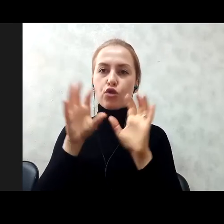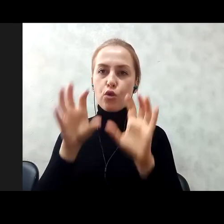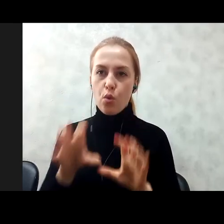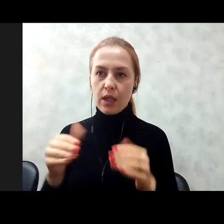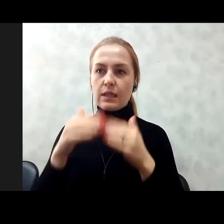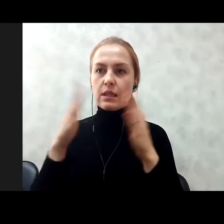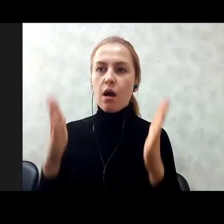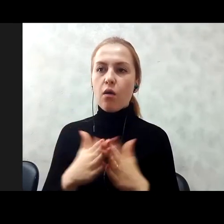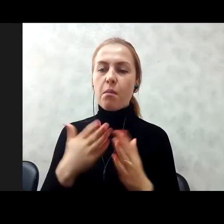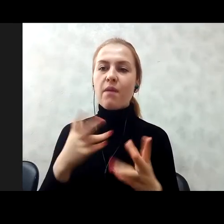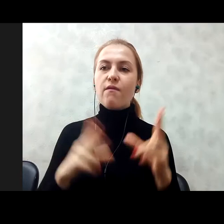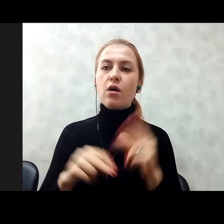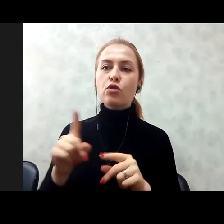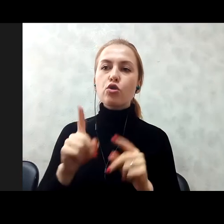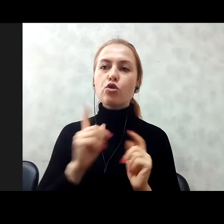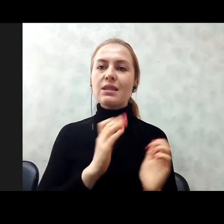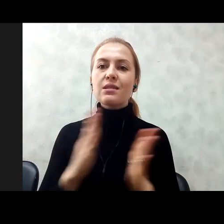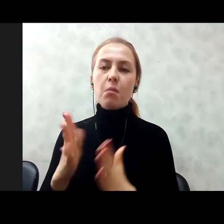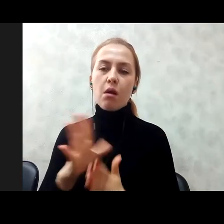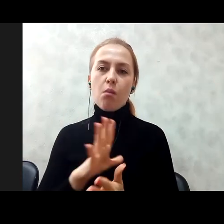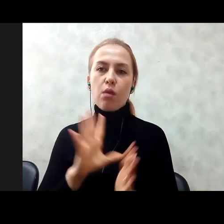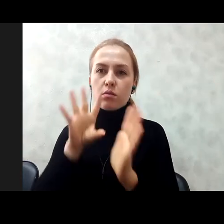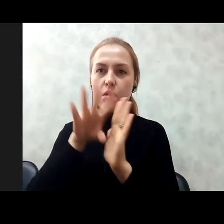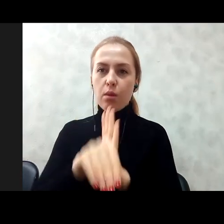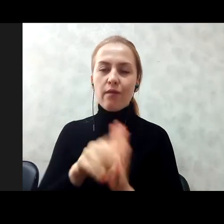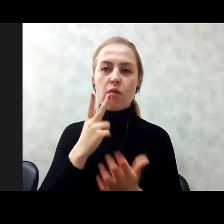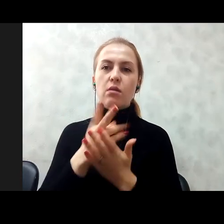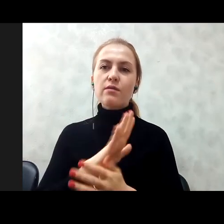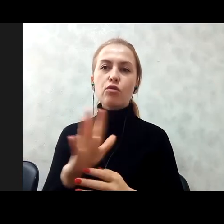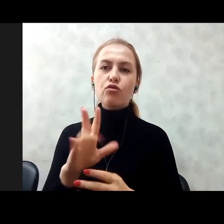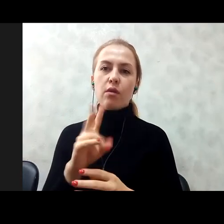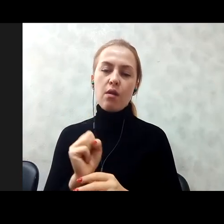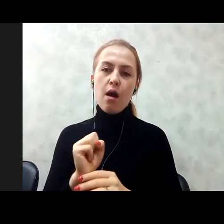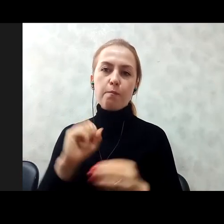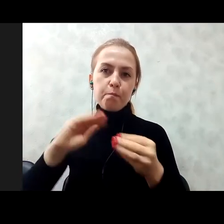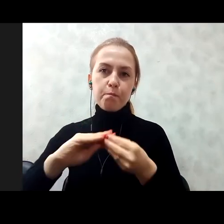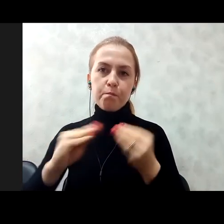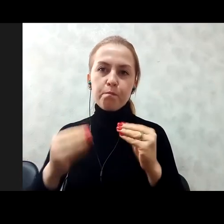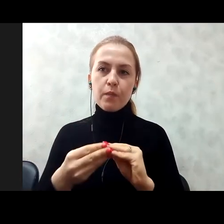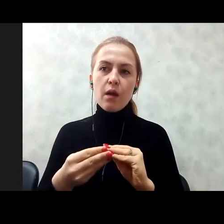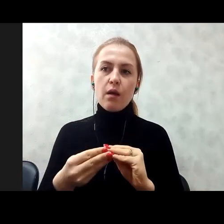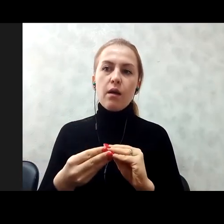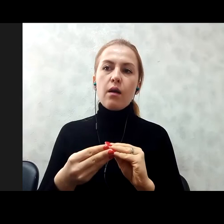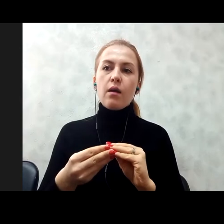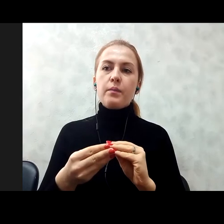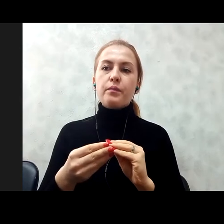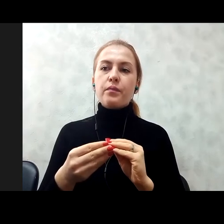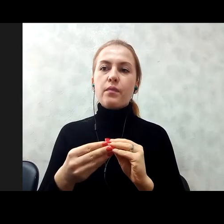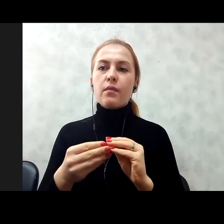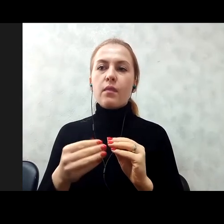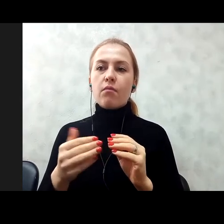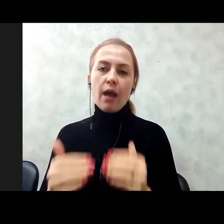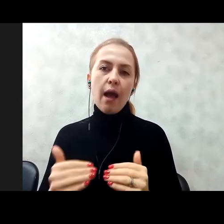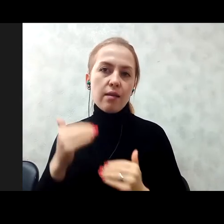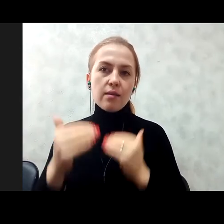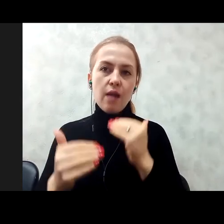by experts, while they propose amendments to the legislation. By and large, the new system,